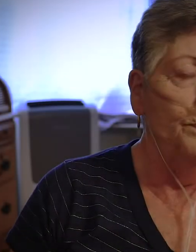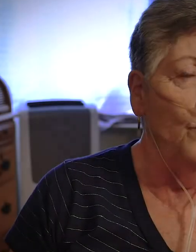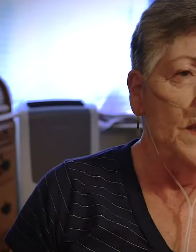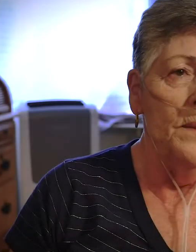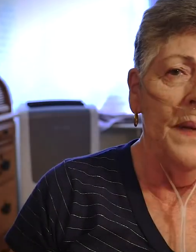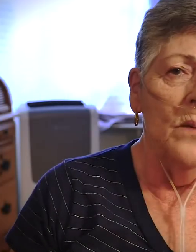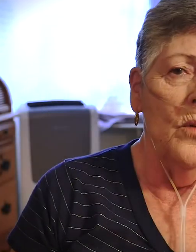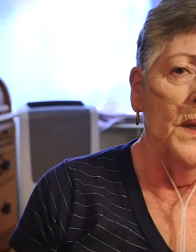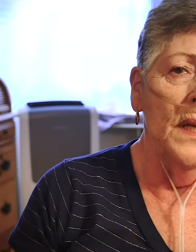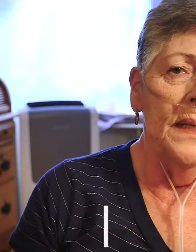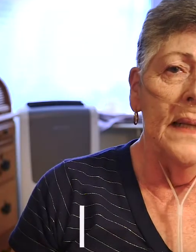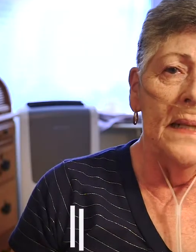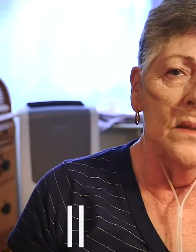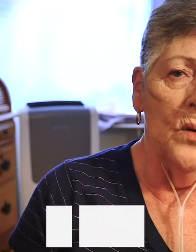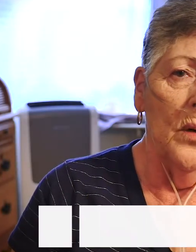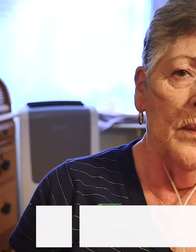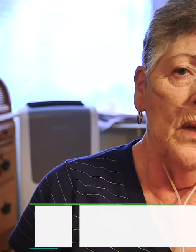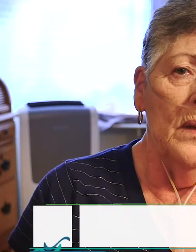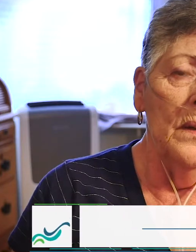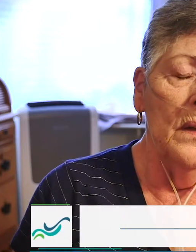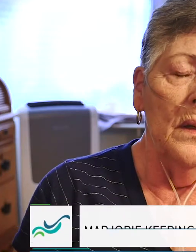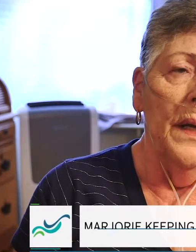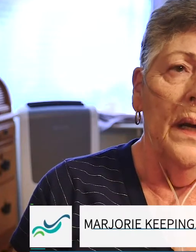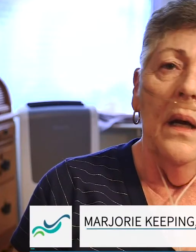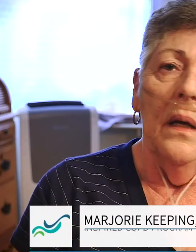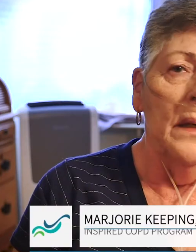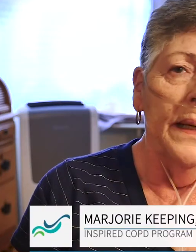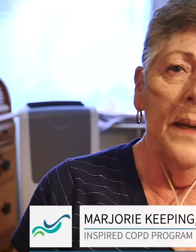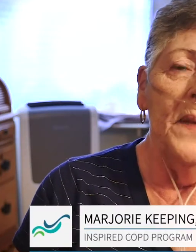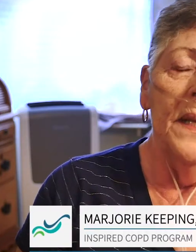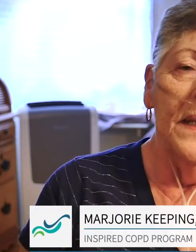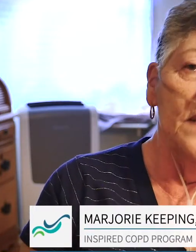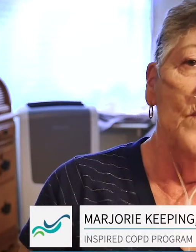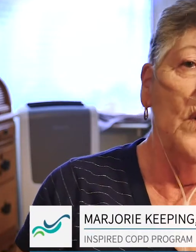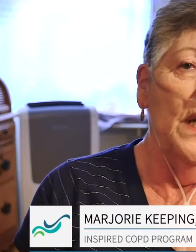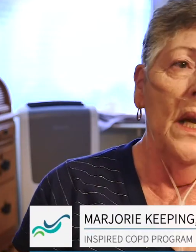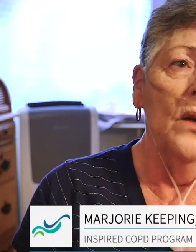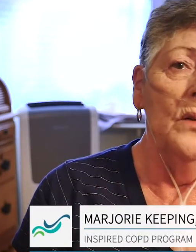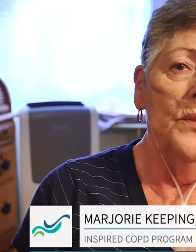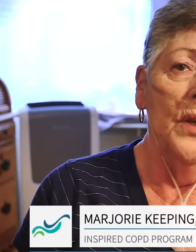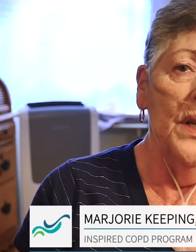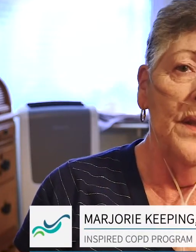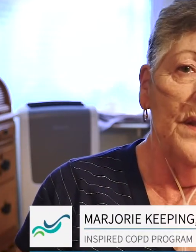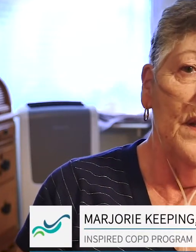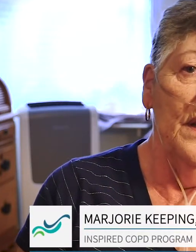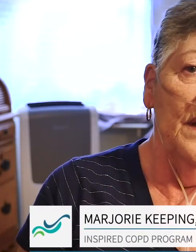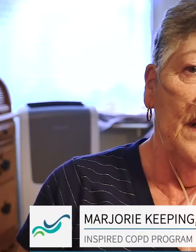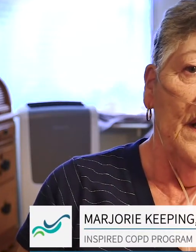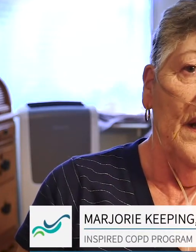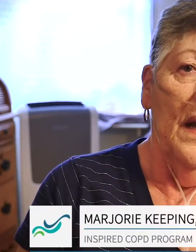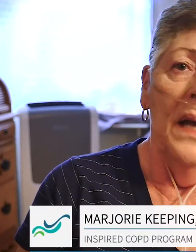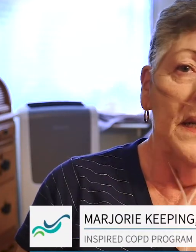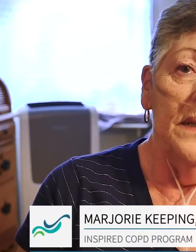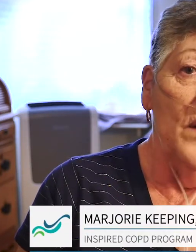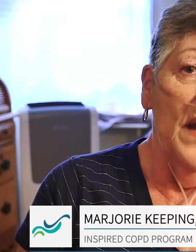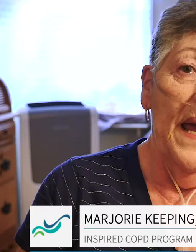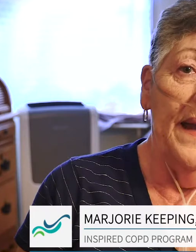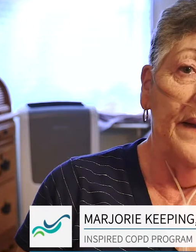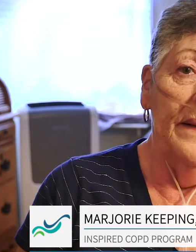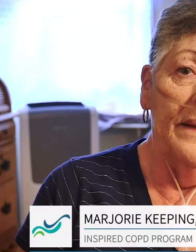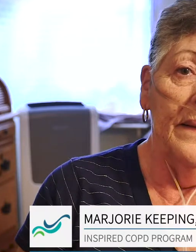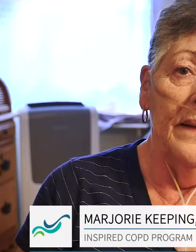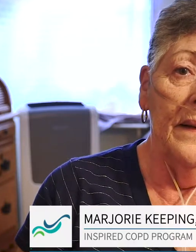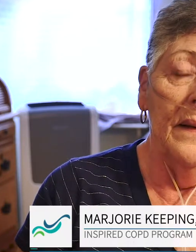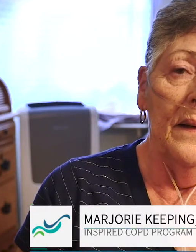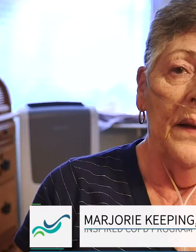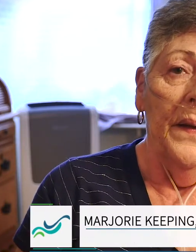I went to bed one night as normal. Got up the next morning, I couldn't breathe. I didn't know I had